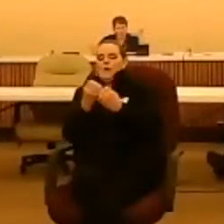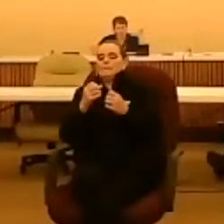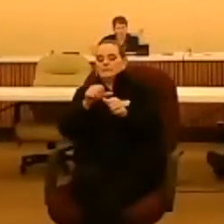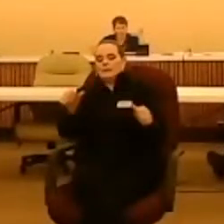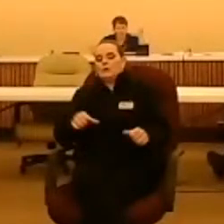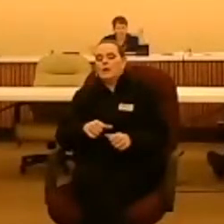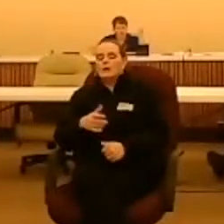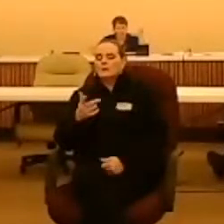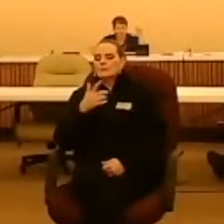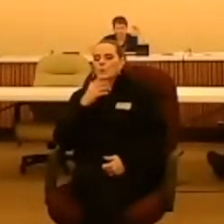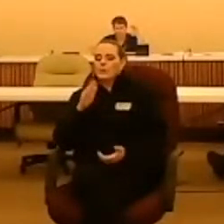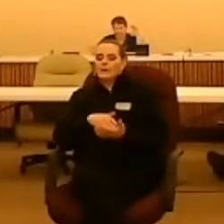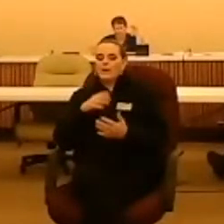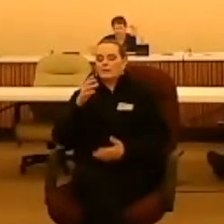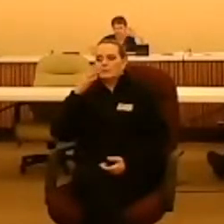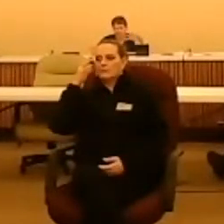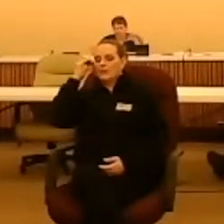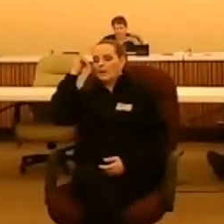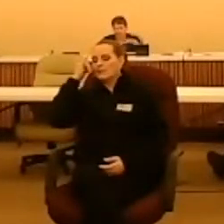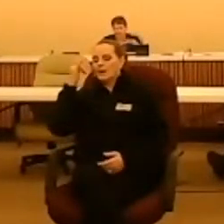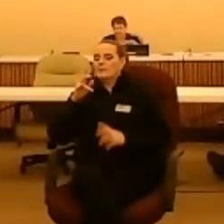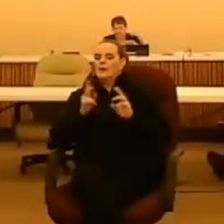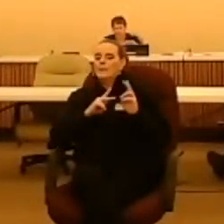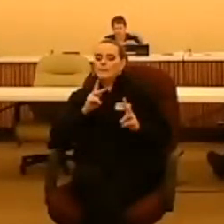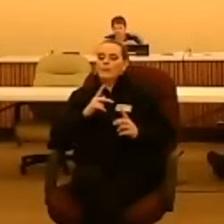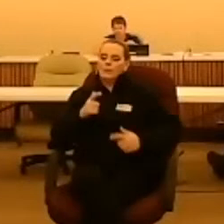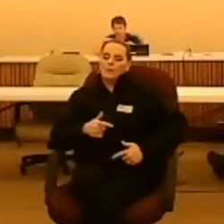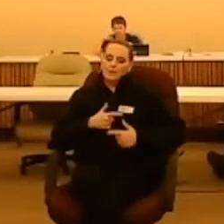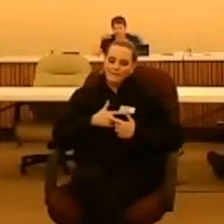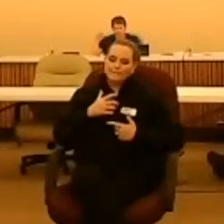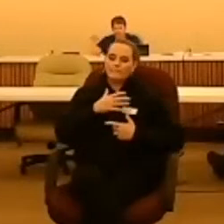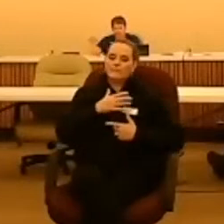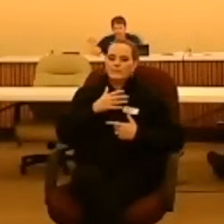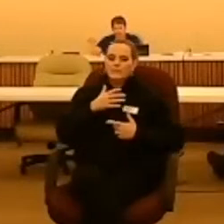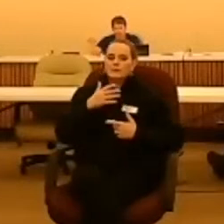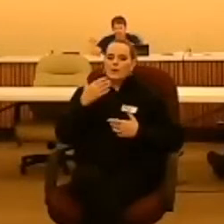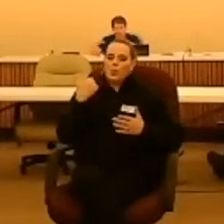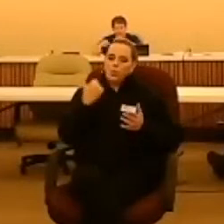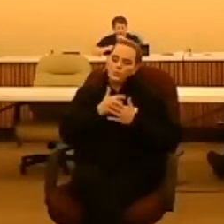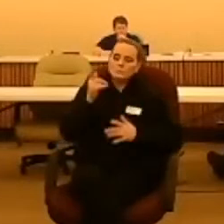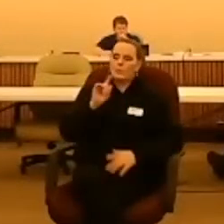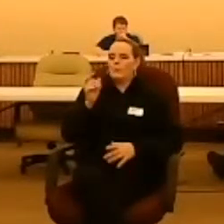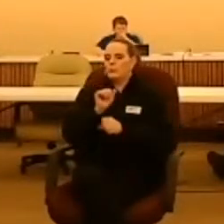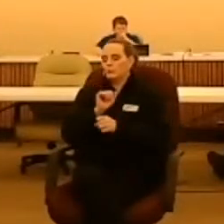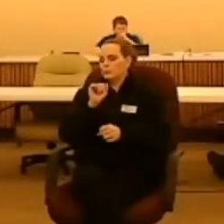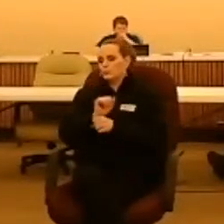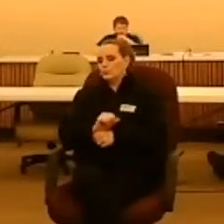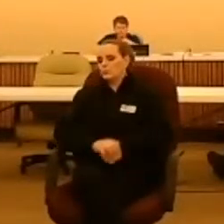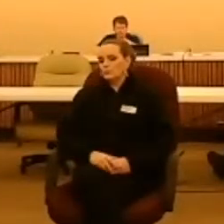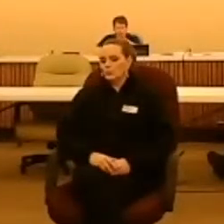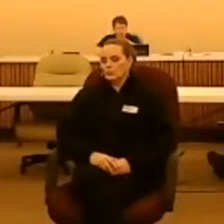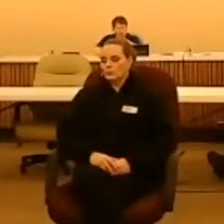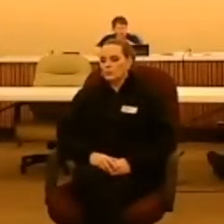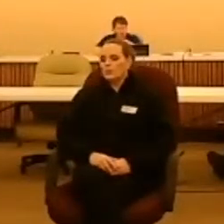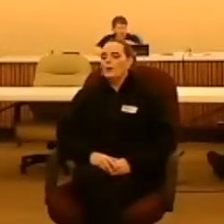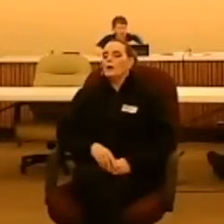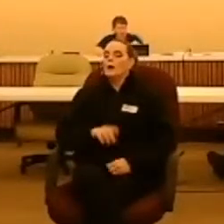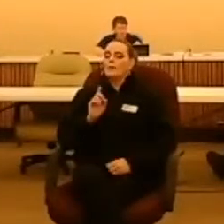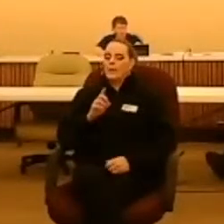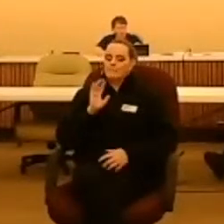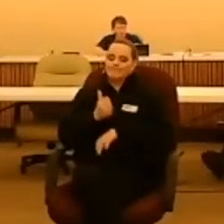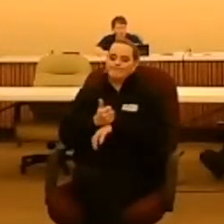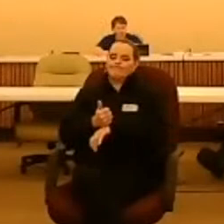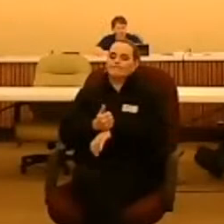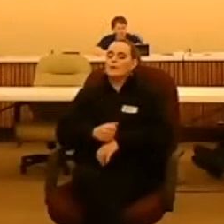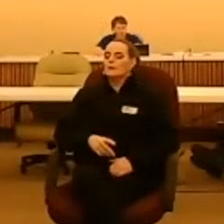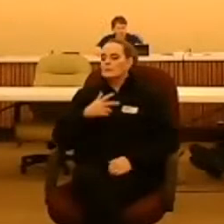again, this was the idea of people live near where they work. That one went in, and there was